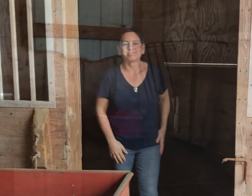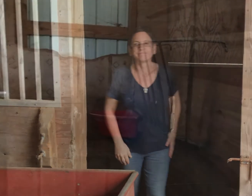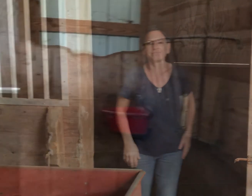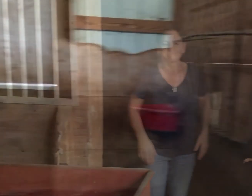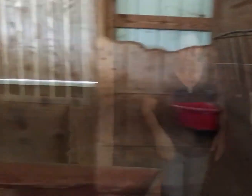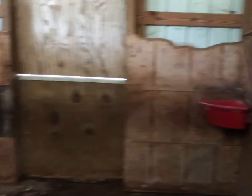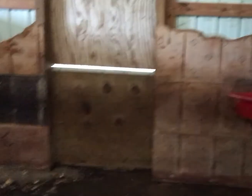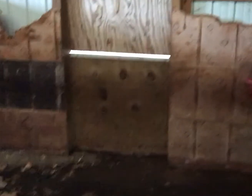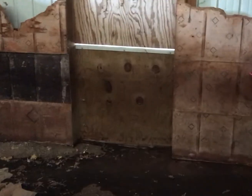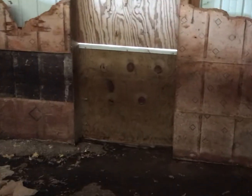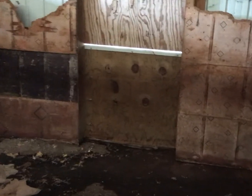they're flooded.